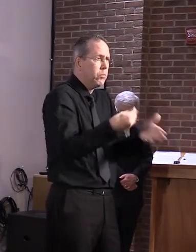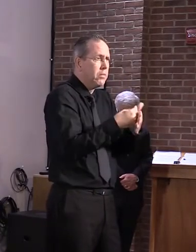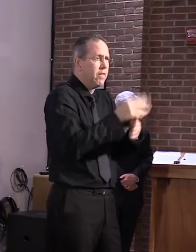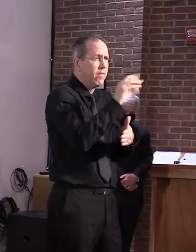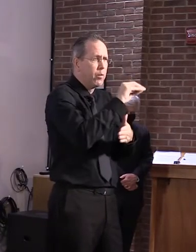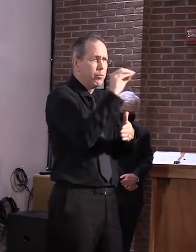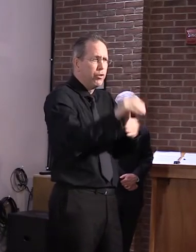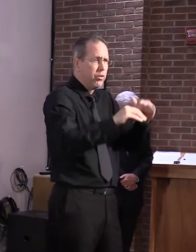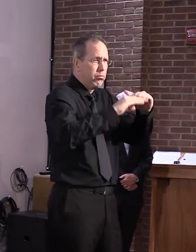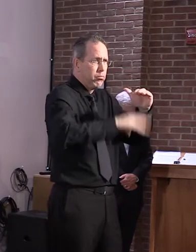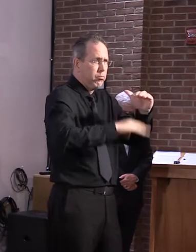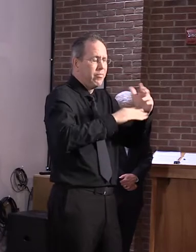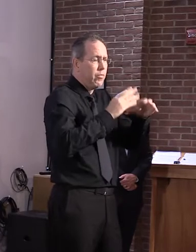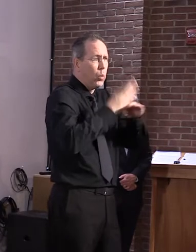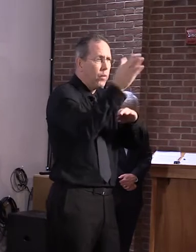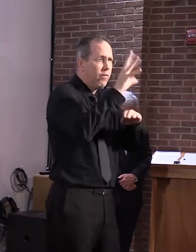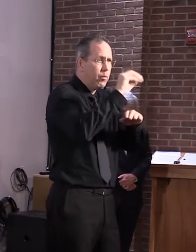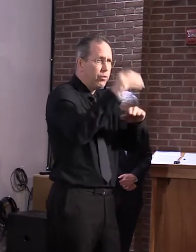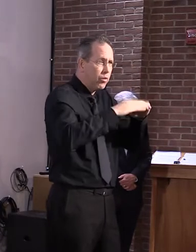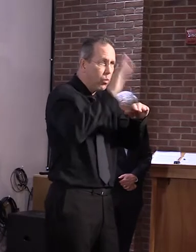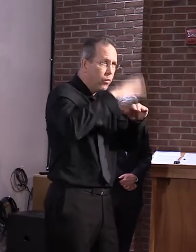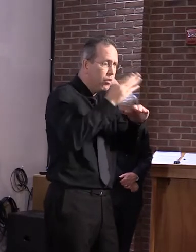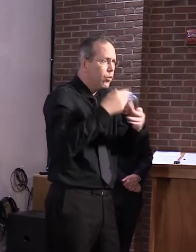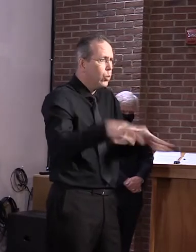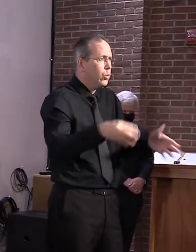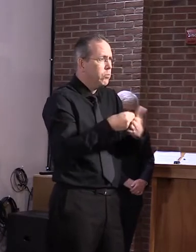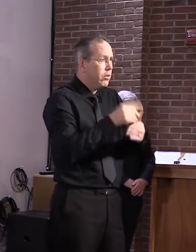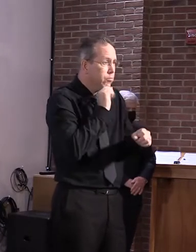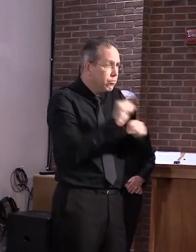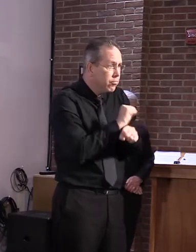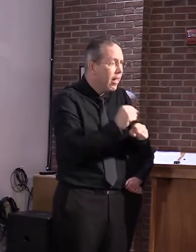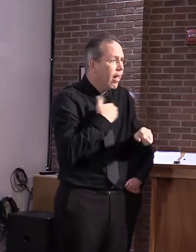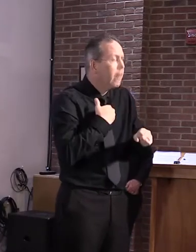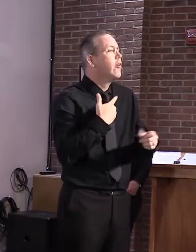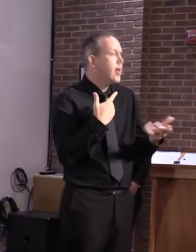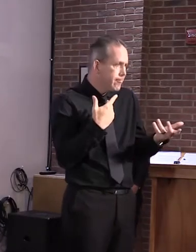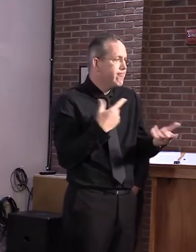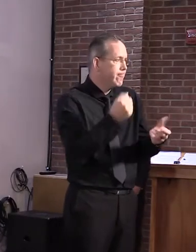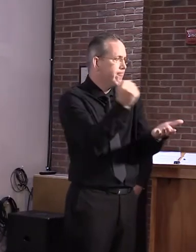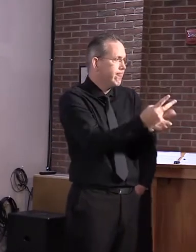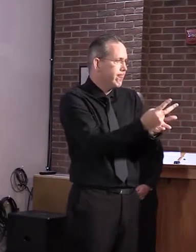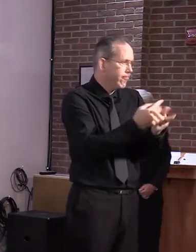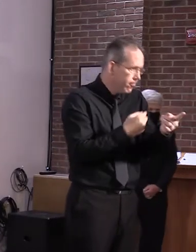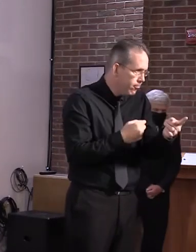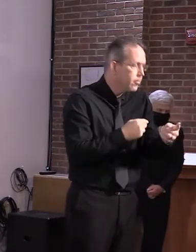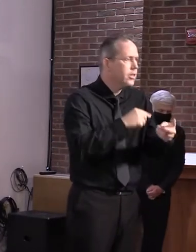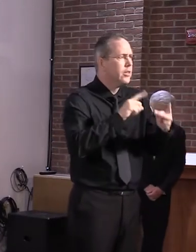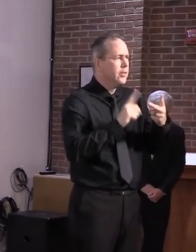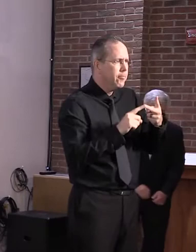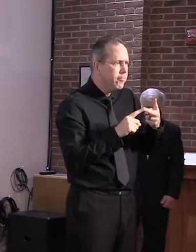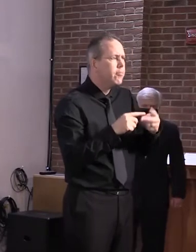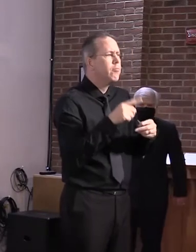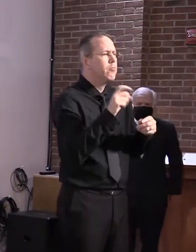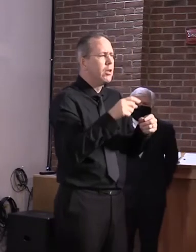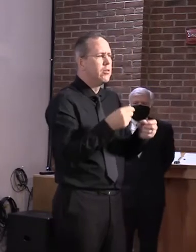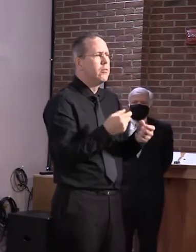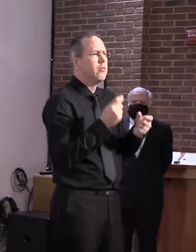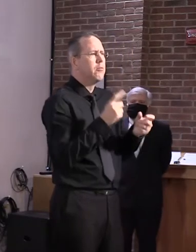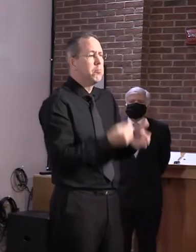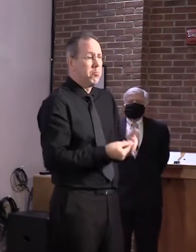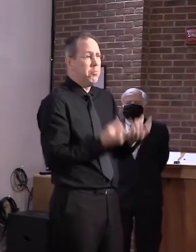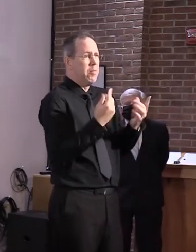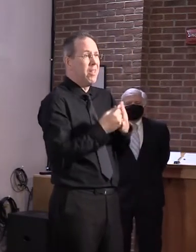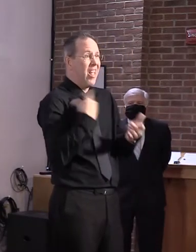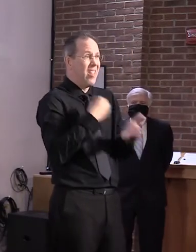also an attestation about that these funds need to be spent on things that arose as a result